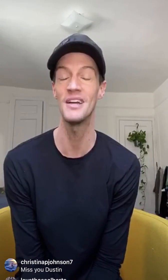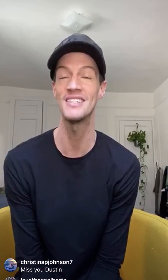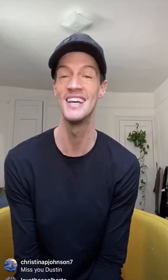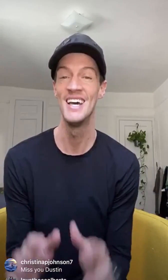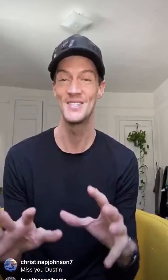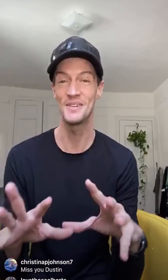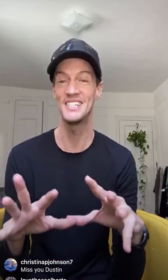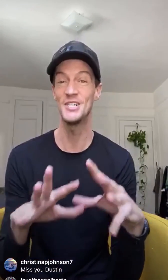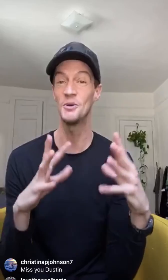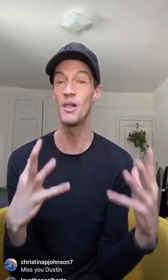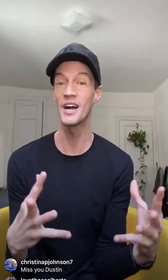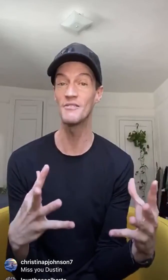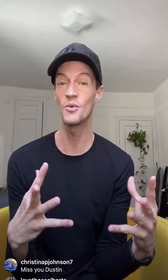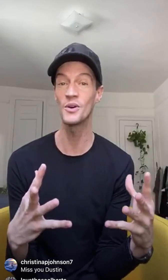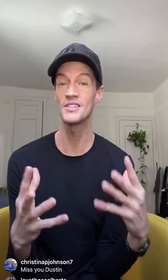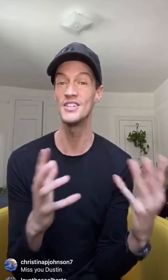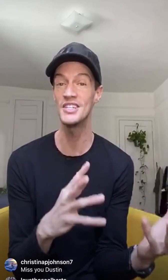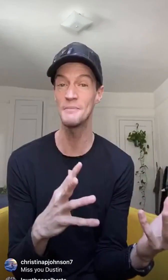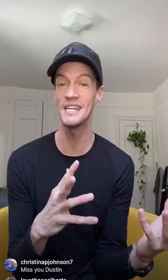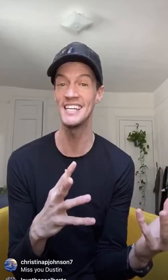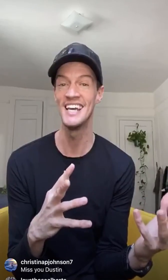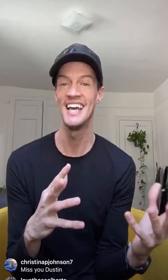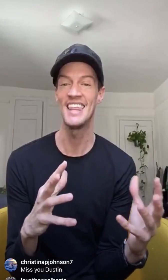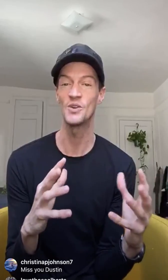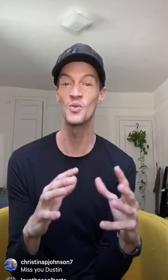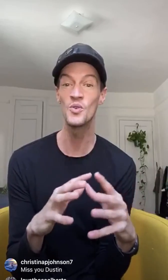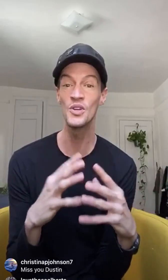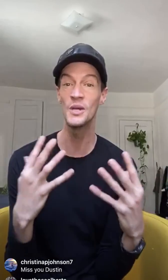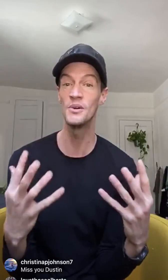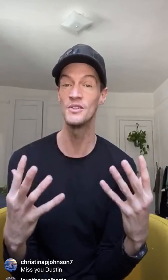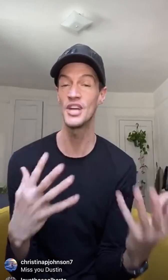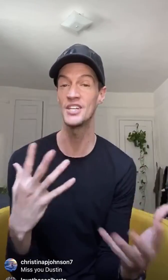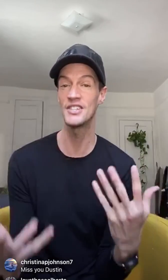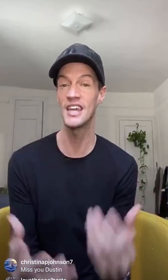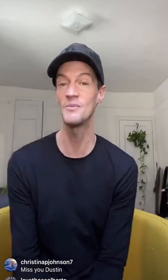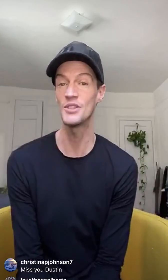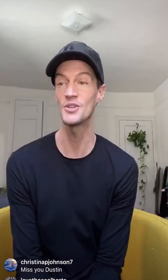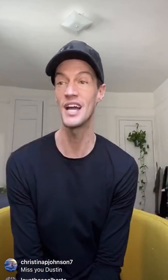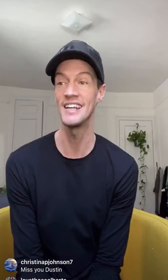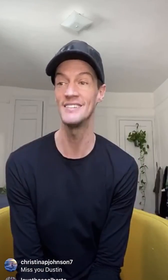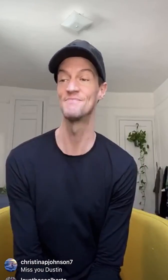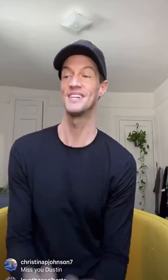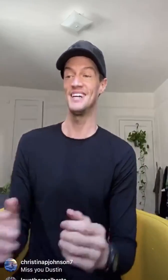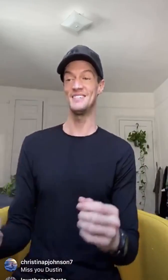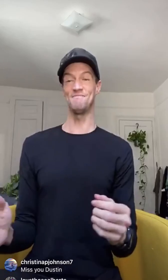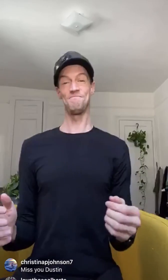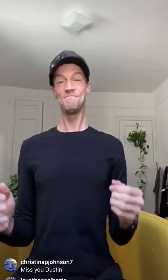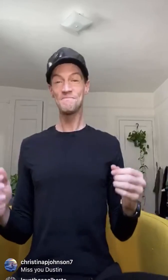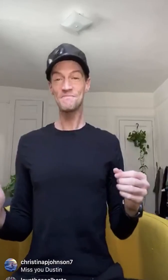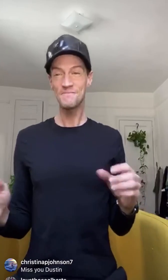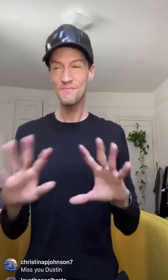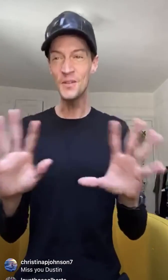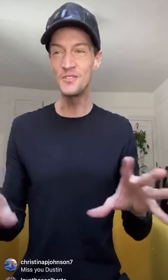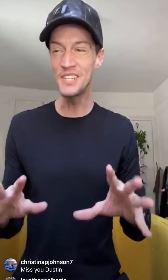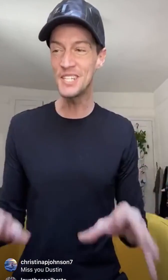food words, and then we're going to transition to some words that really unlocked a lot of communication power with